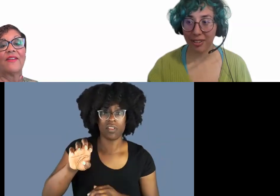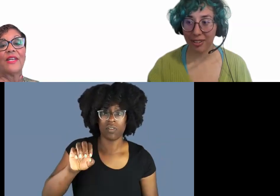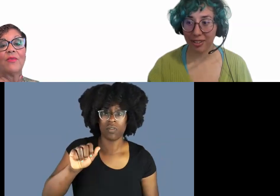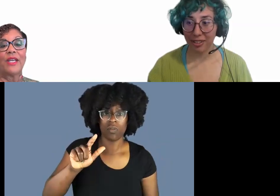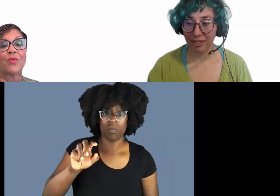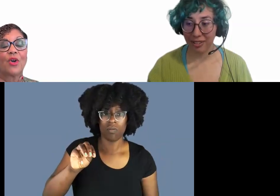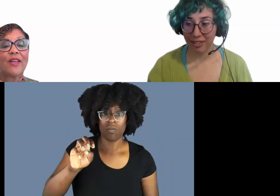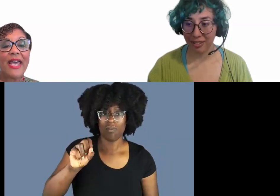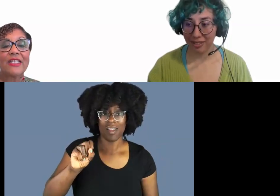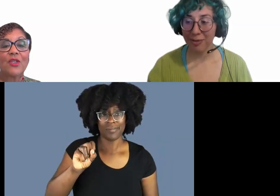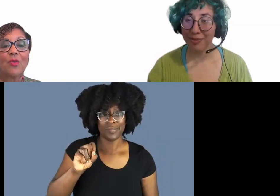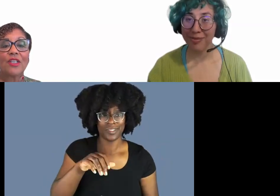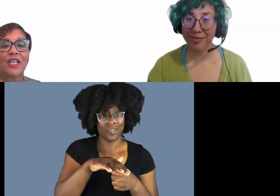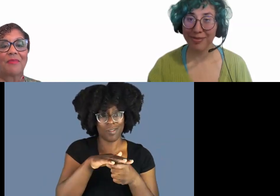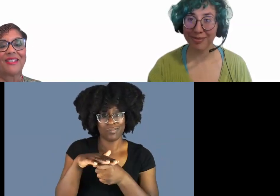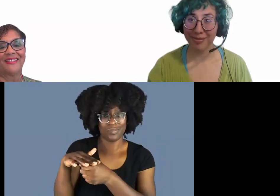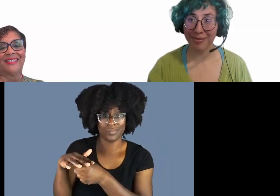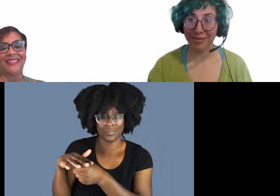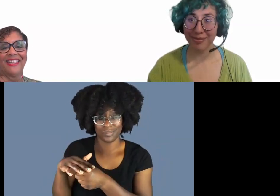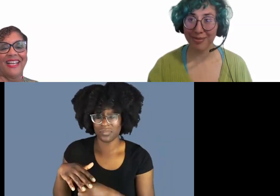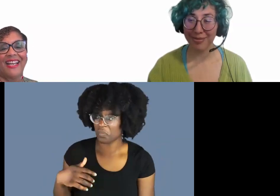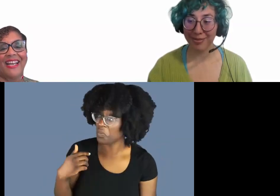Okay, Stephanie, we can work on that as a new workshop.